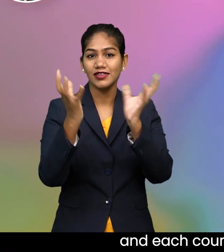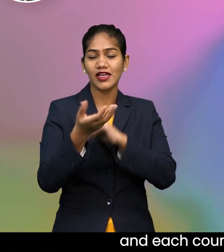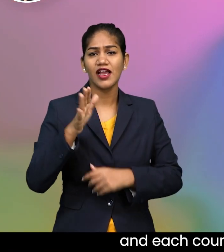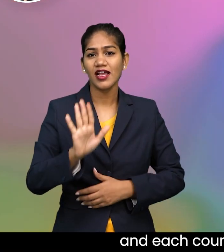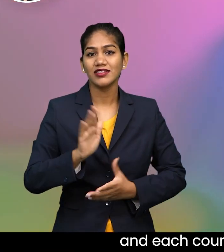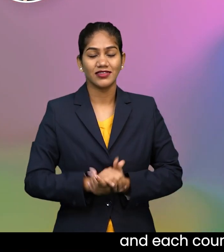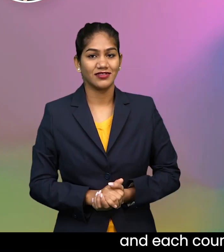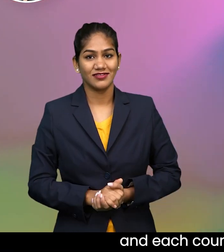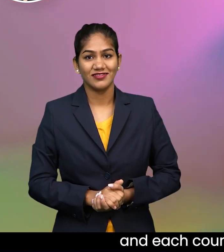a